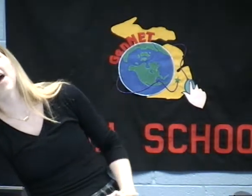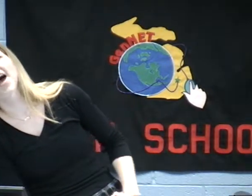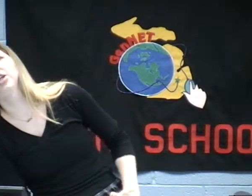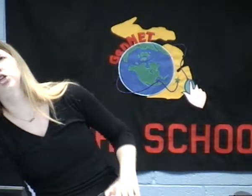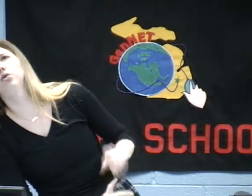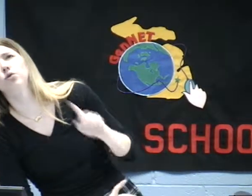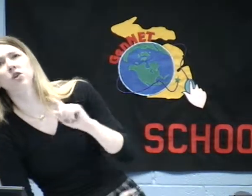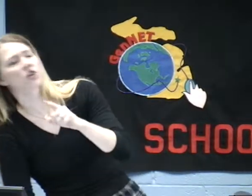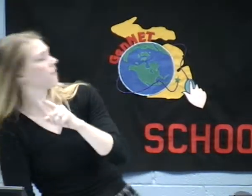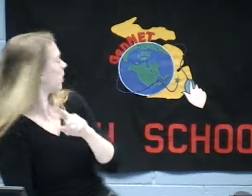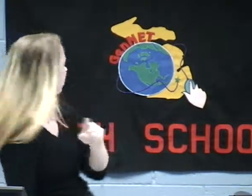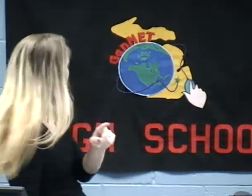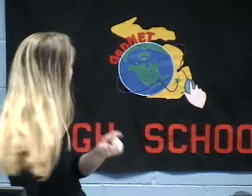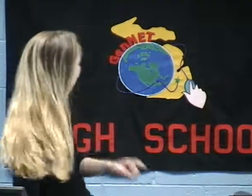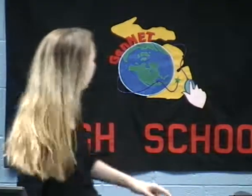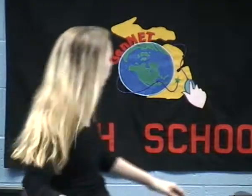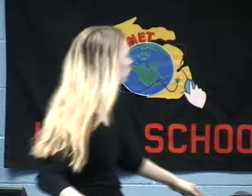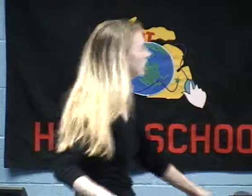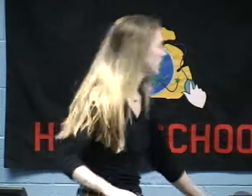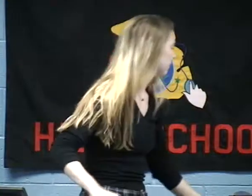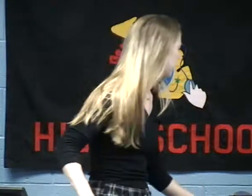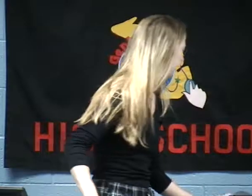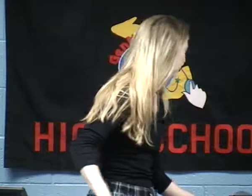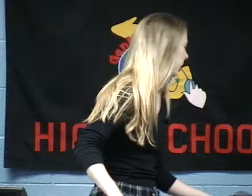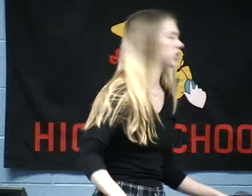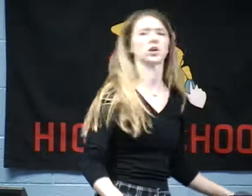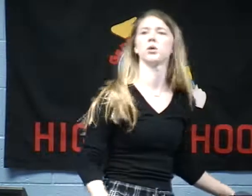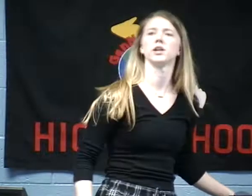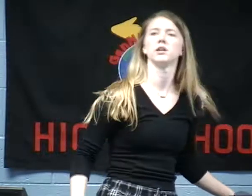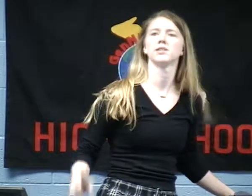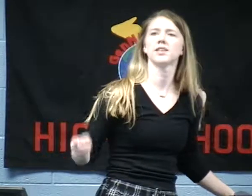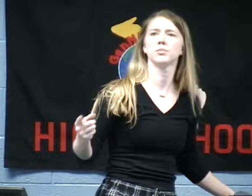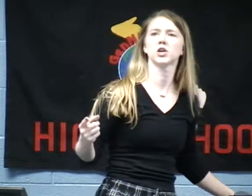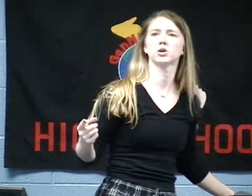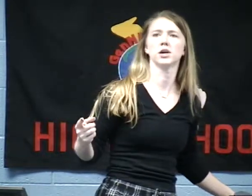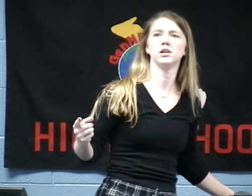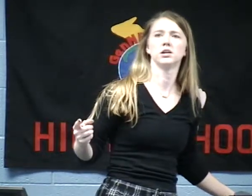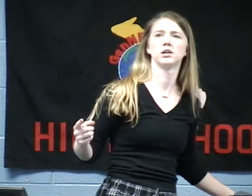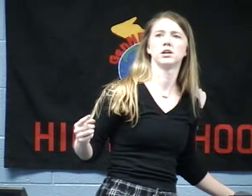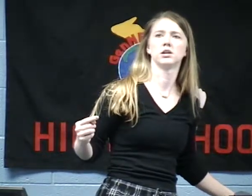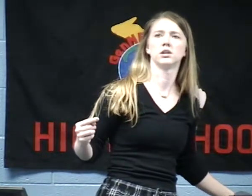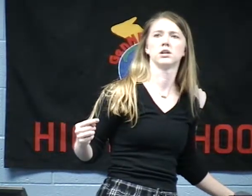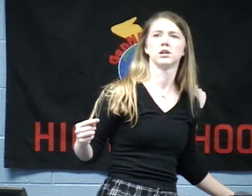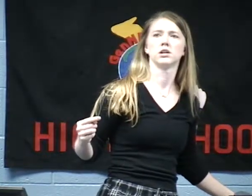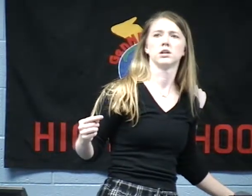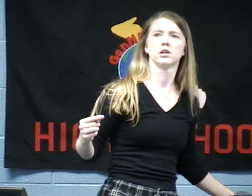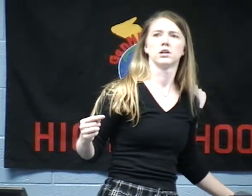That you should have already filled out. You just need to fill out the picture one. Is that the picture one? He was.